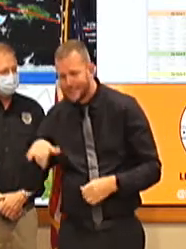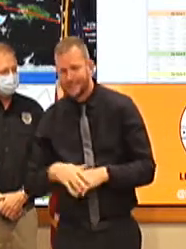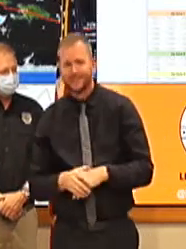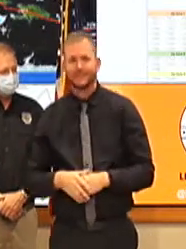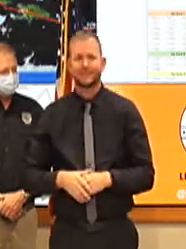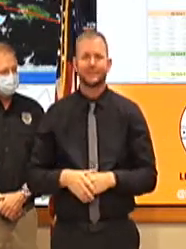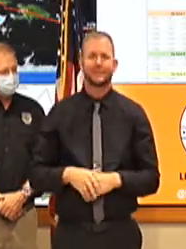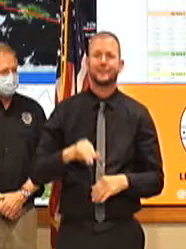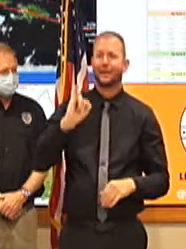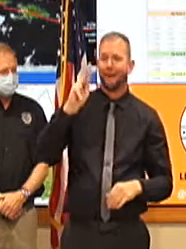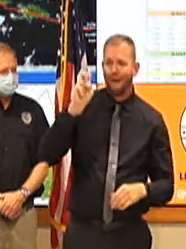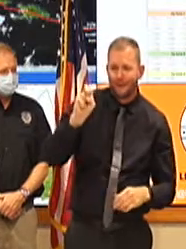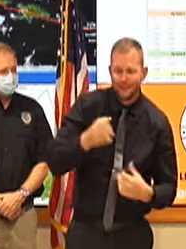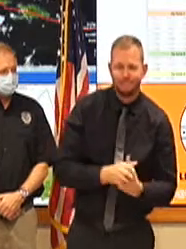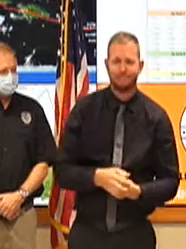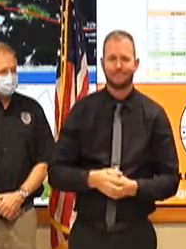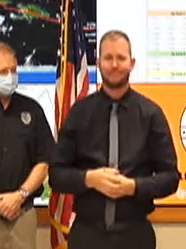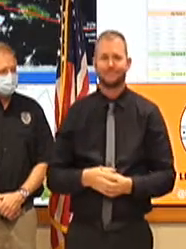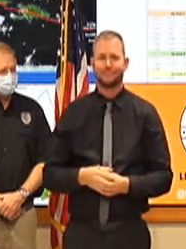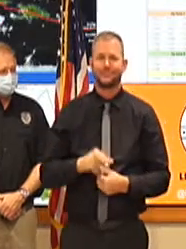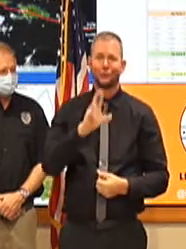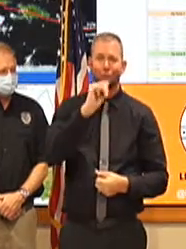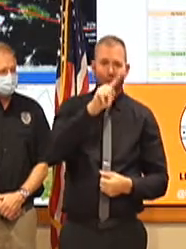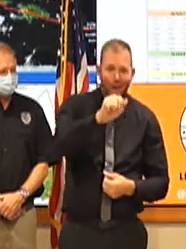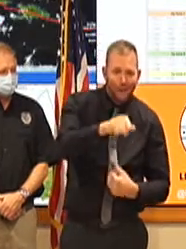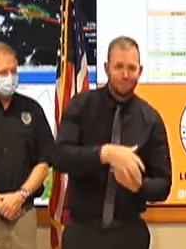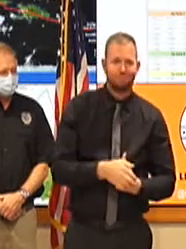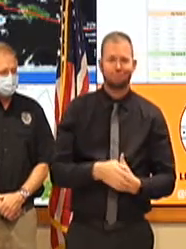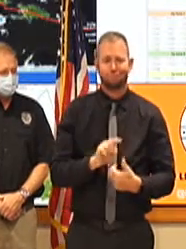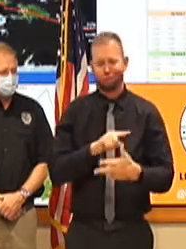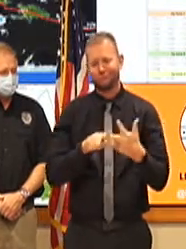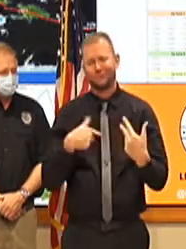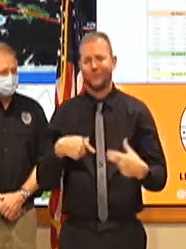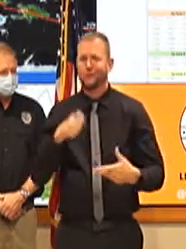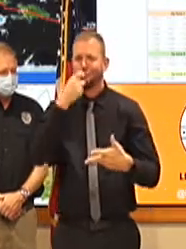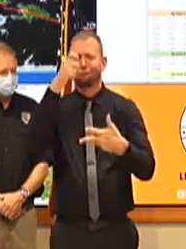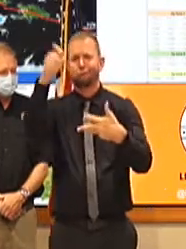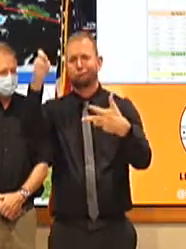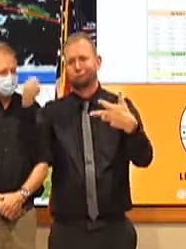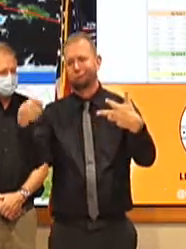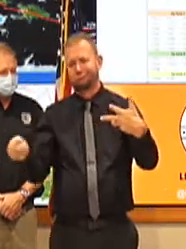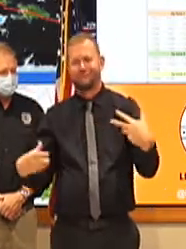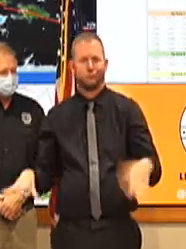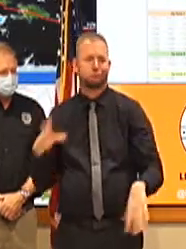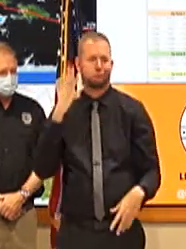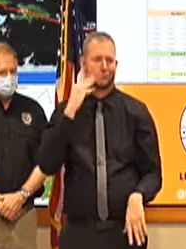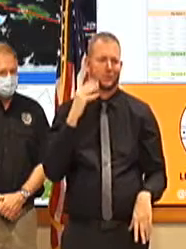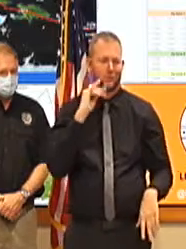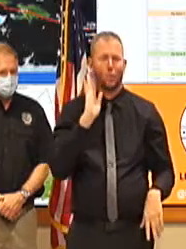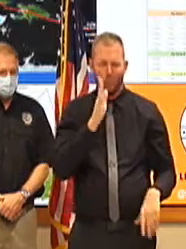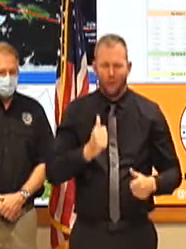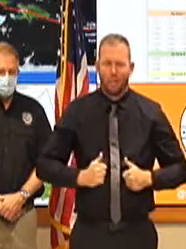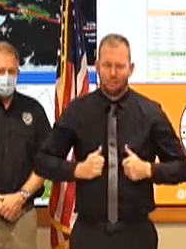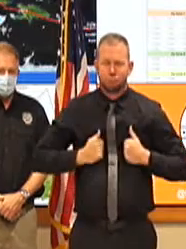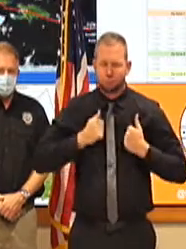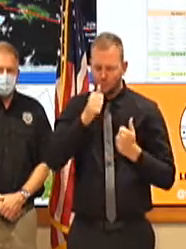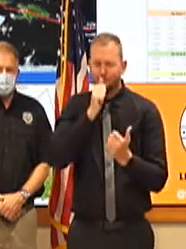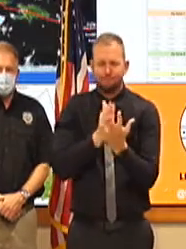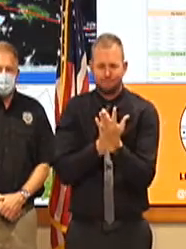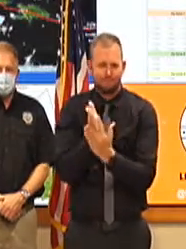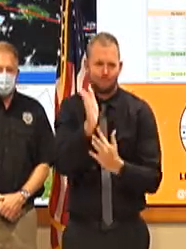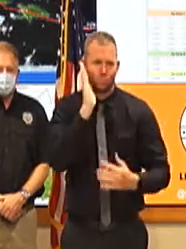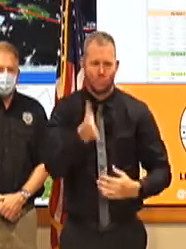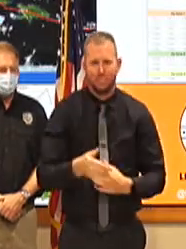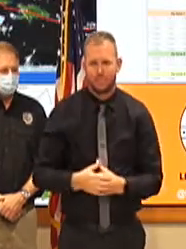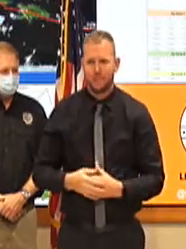2017, we will deal with Hurricane Laura as well. But do take it seriously, okay? And bear in mind